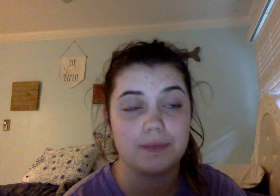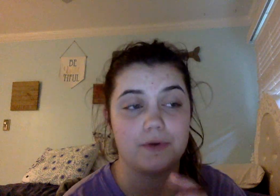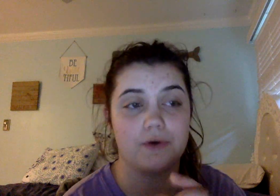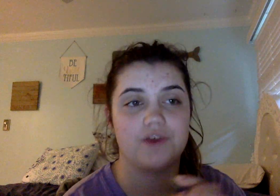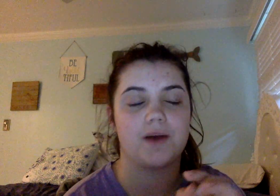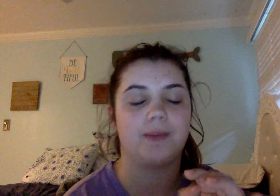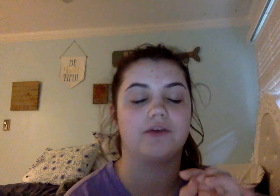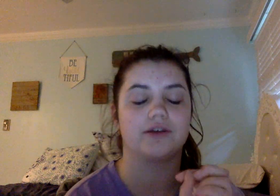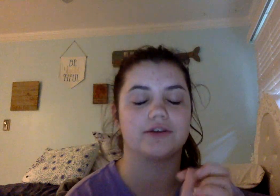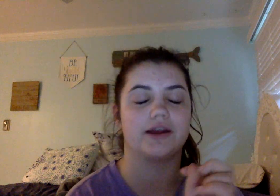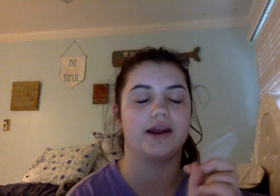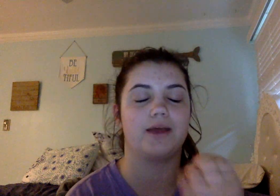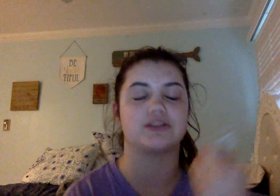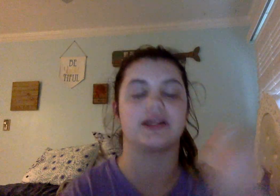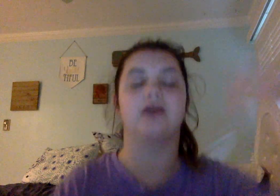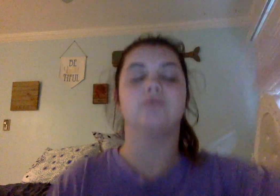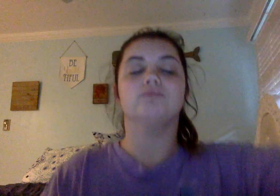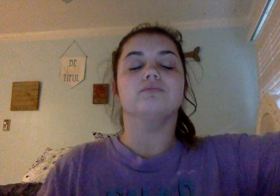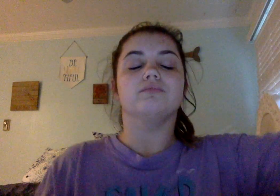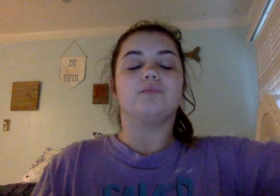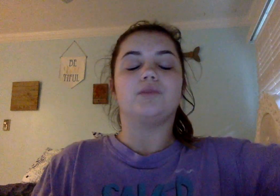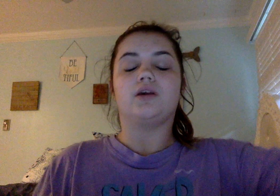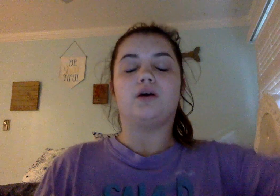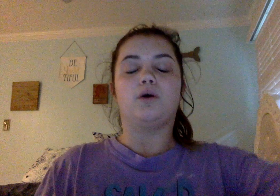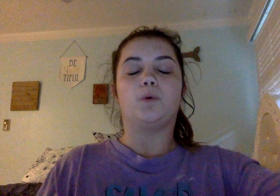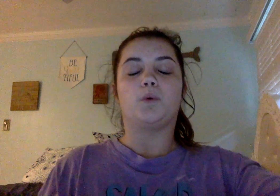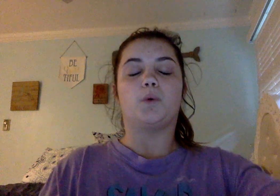people. If I'm like frustrated, I'm just like,